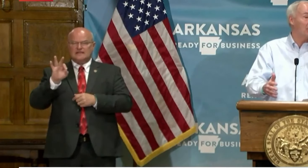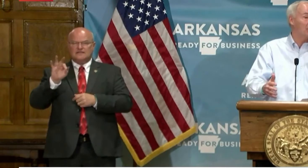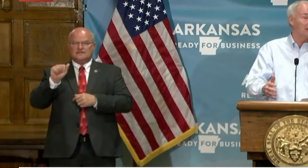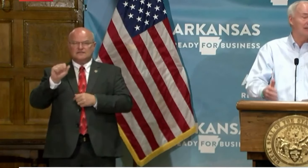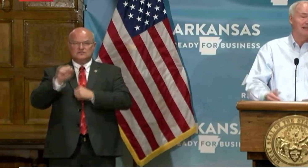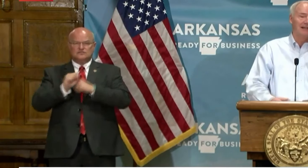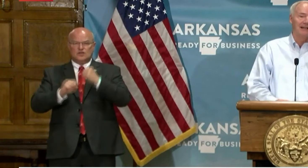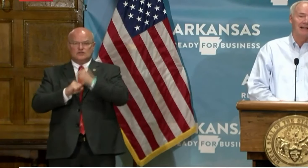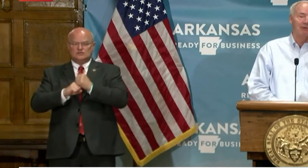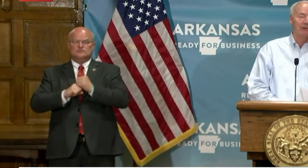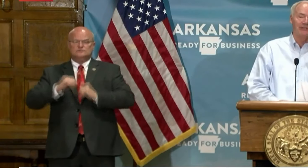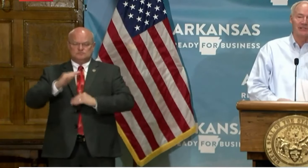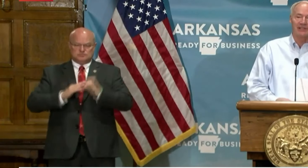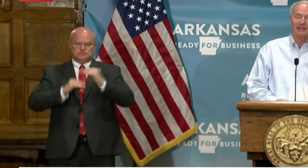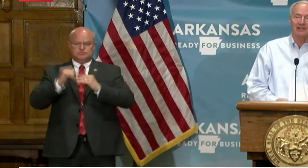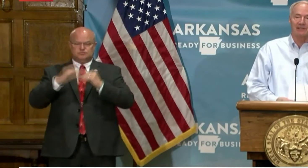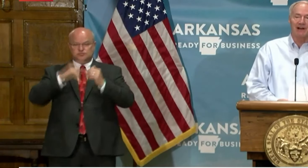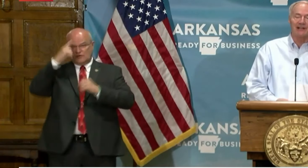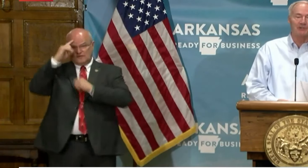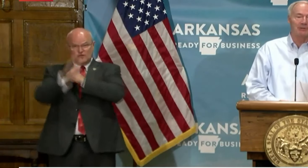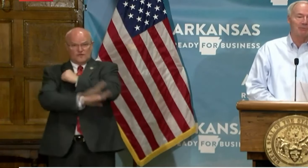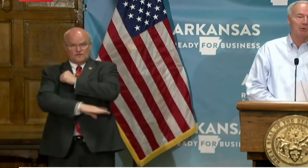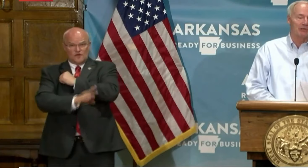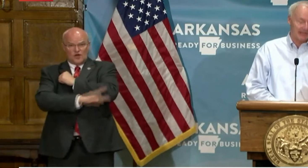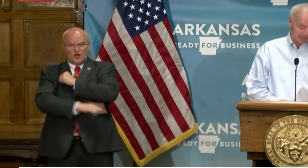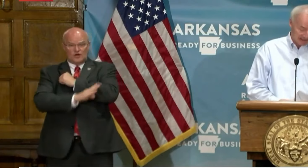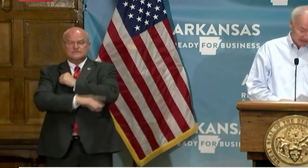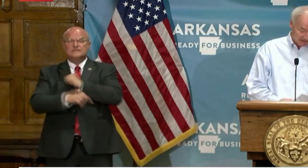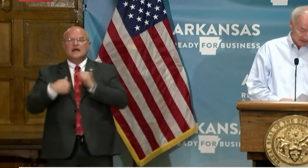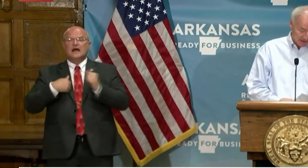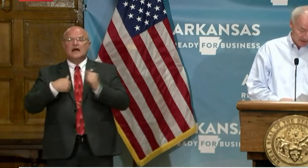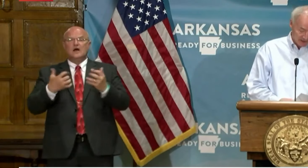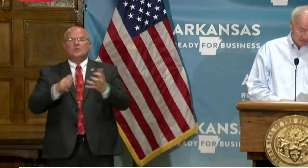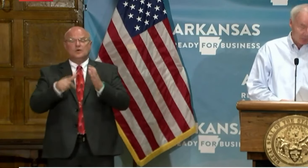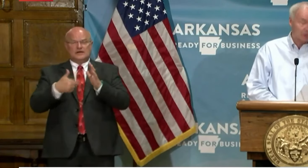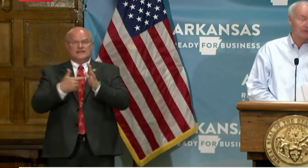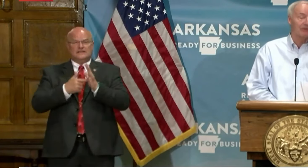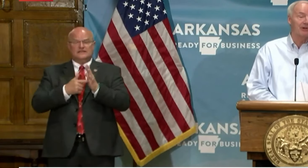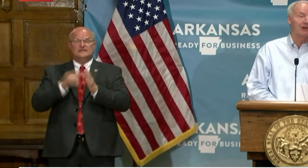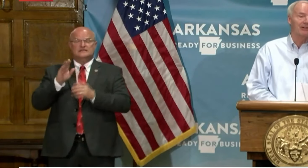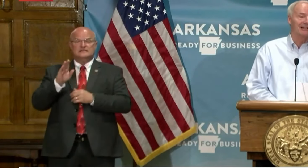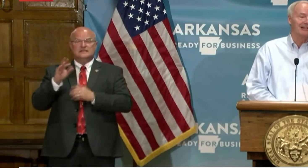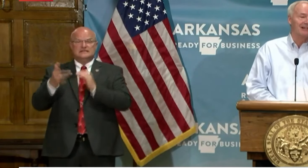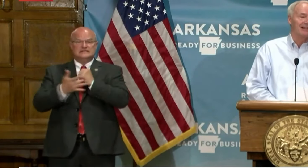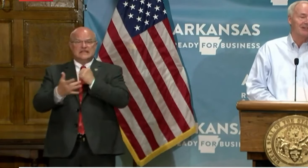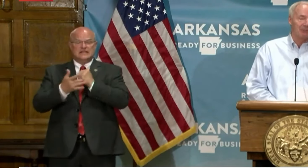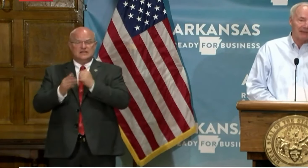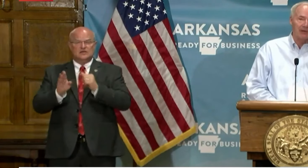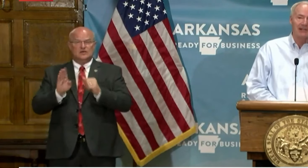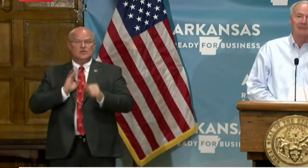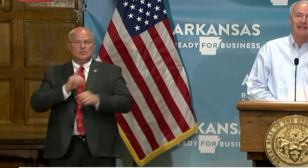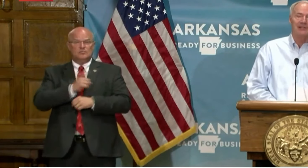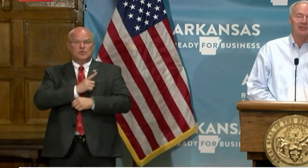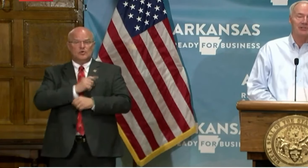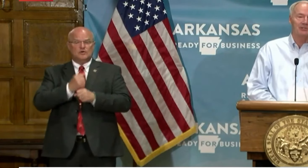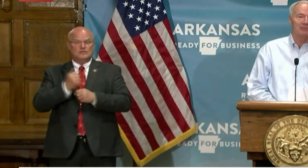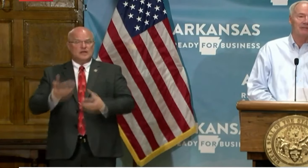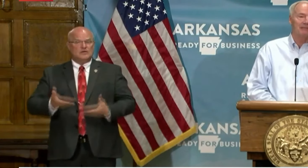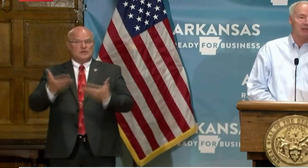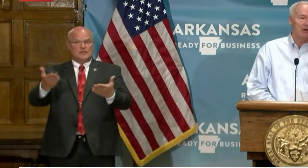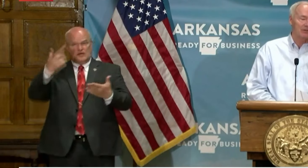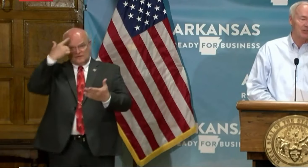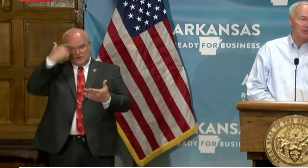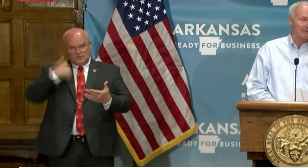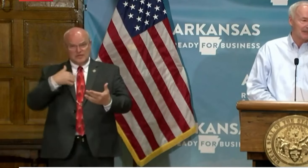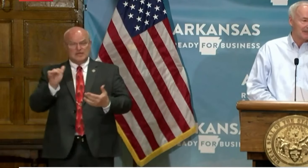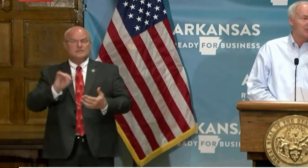for the fall. I want this Technical Advisory Board led by Dr. Austin Porter III to make recommendations to me,